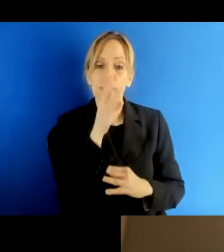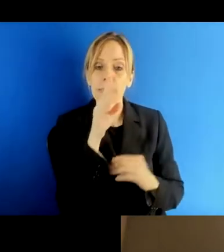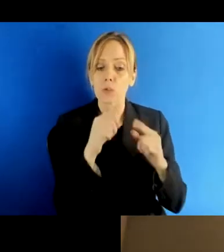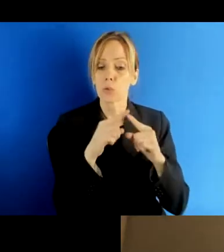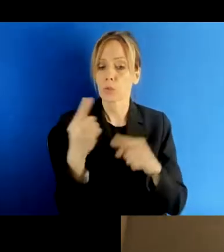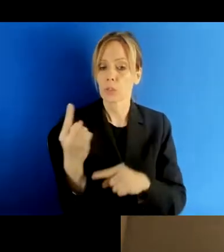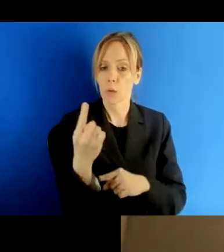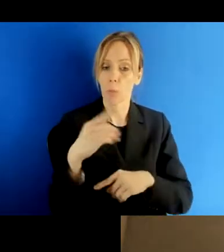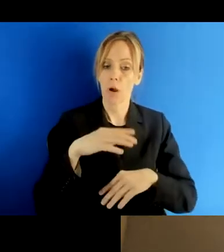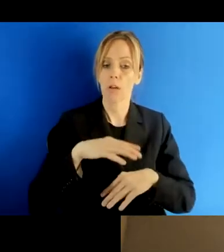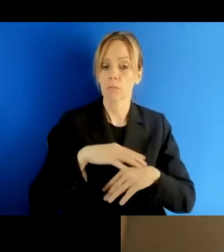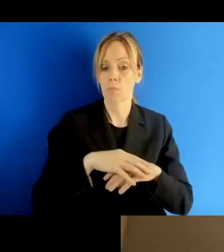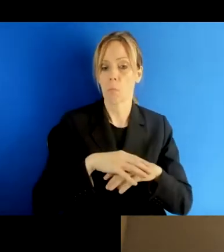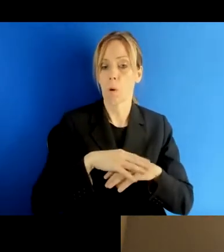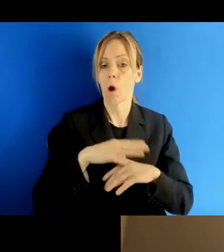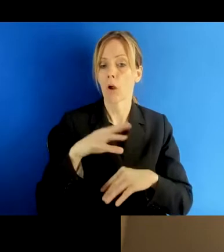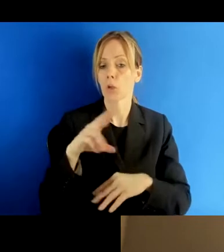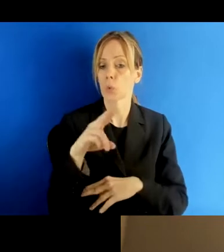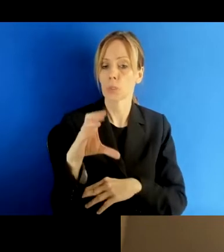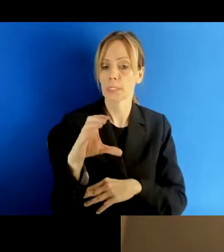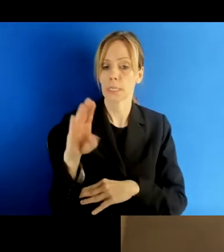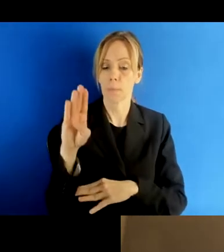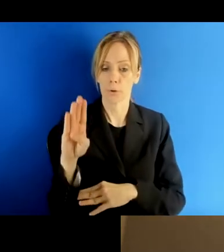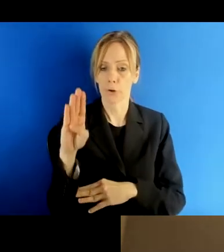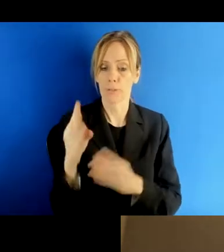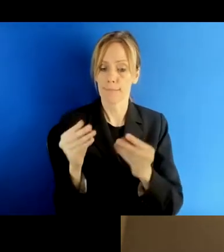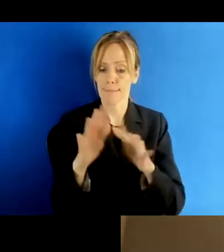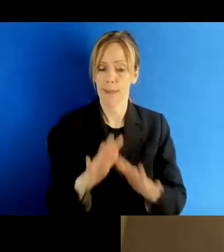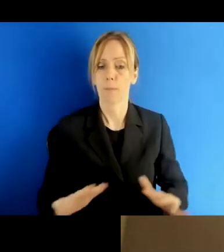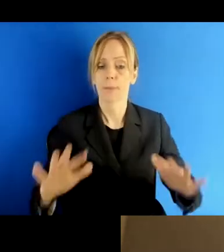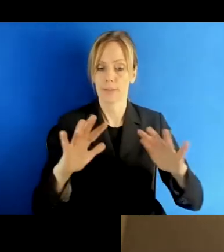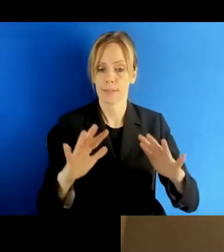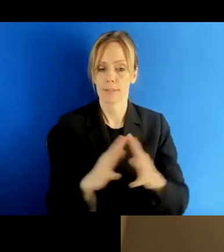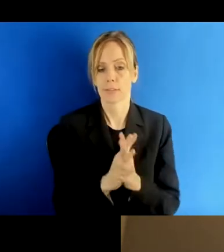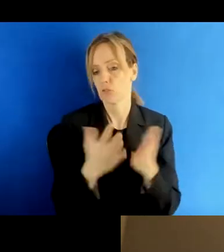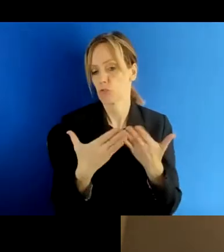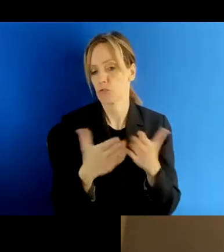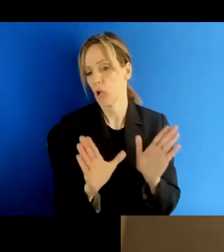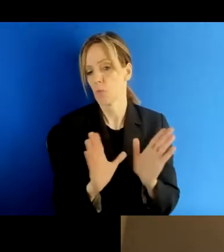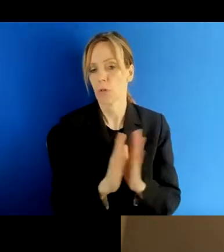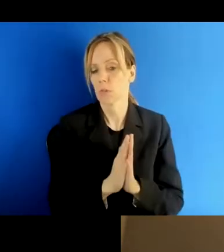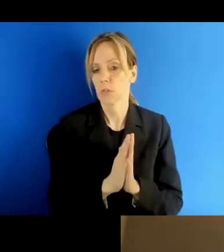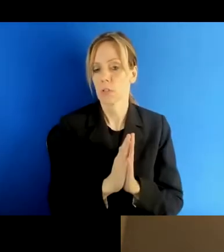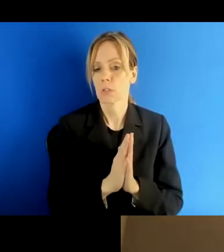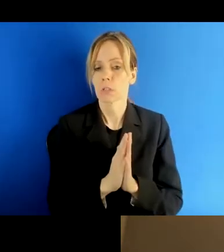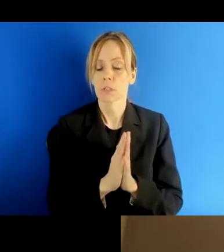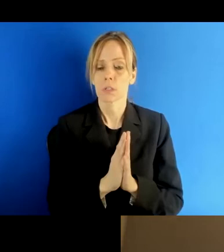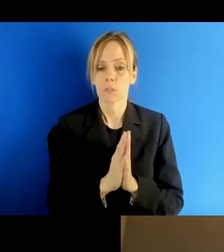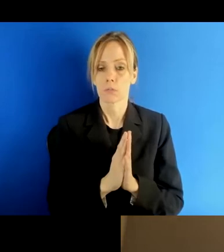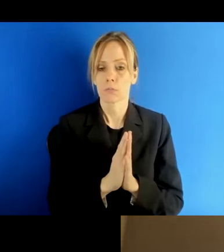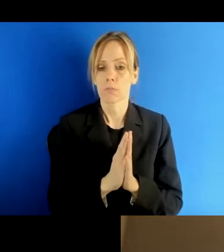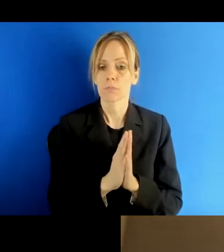the UC Berkeley campus in general. So,